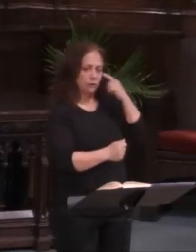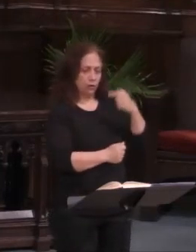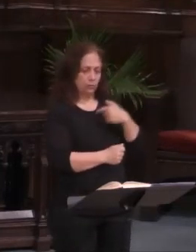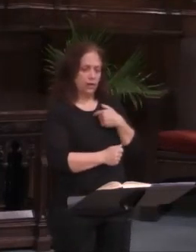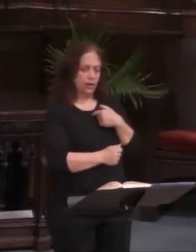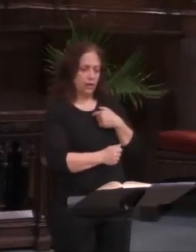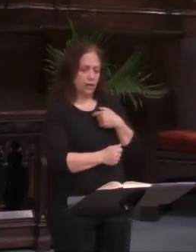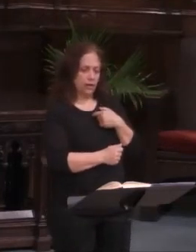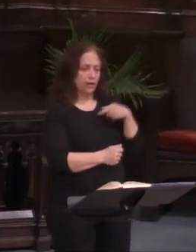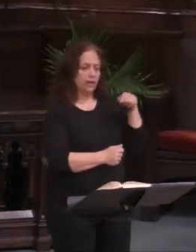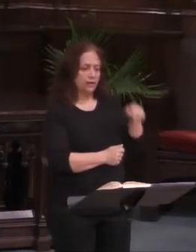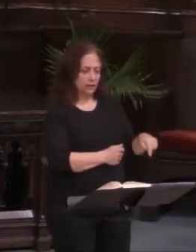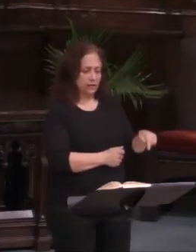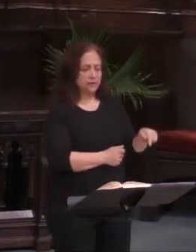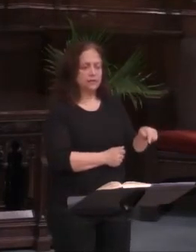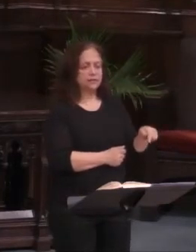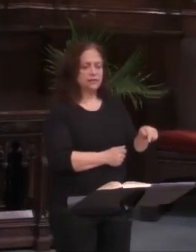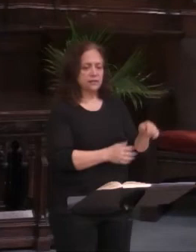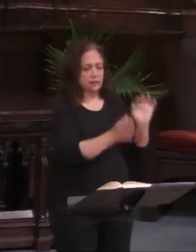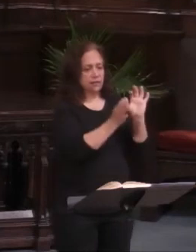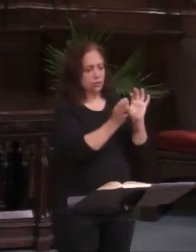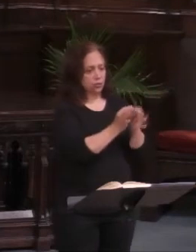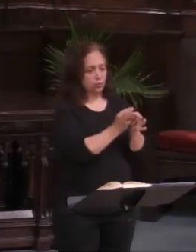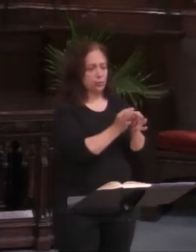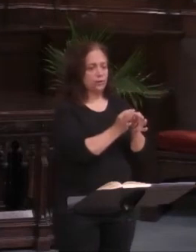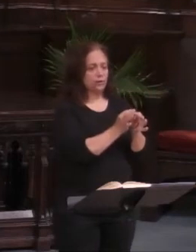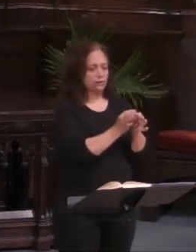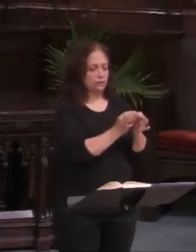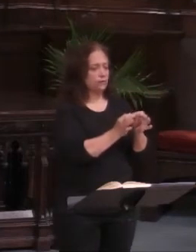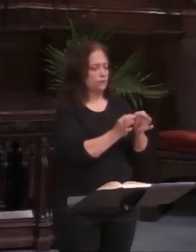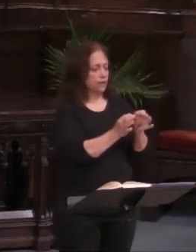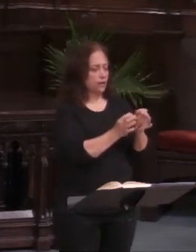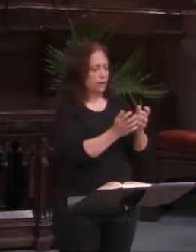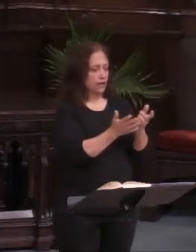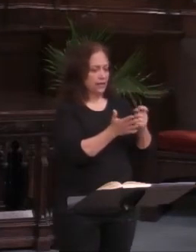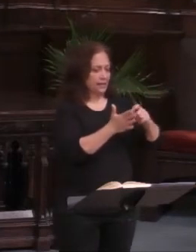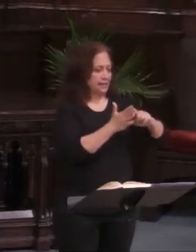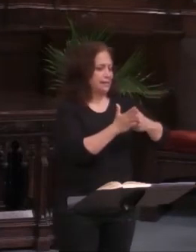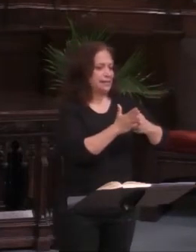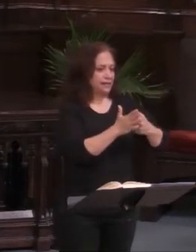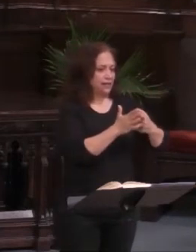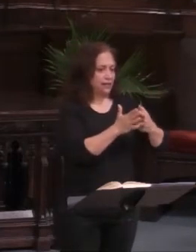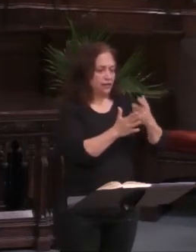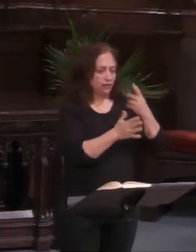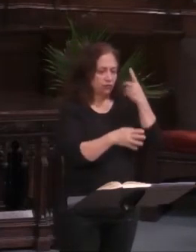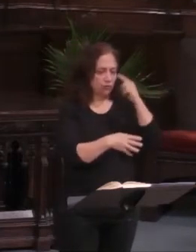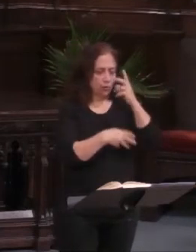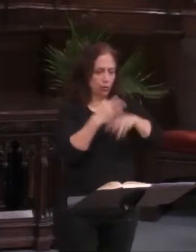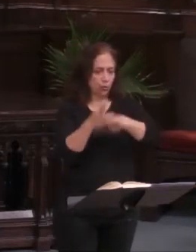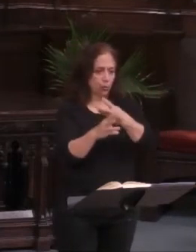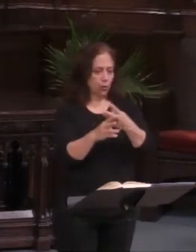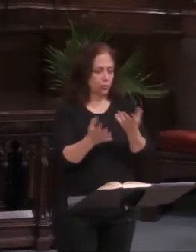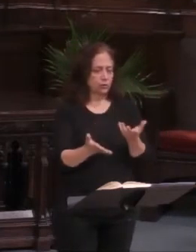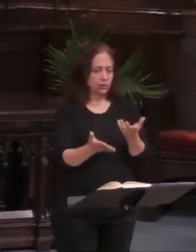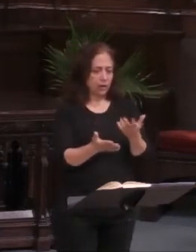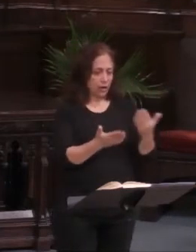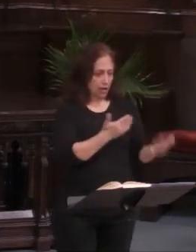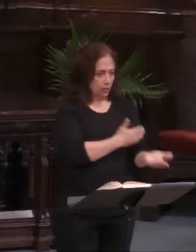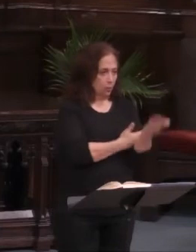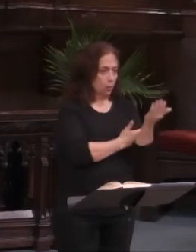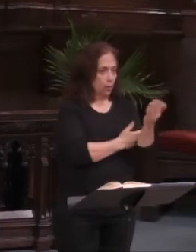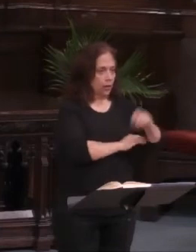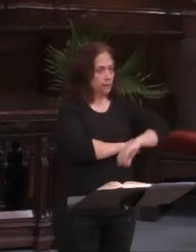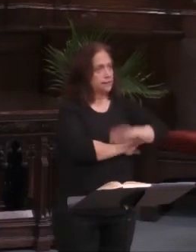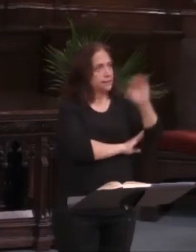it remains the interpretive key to the entire universe. Each morning, the sun